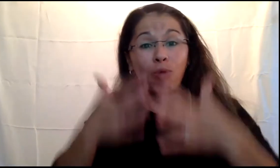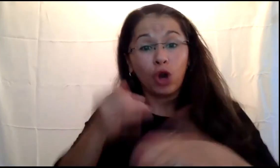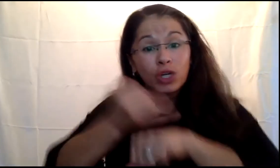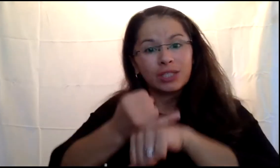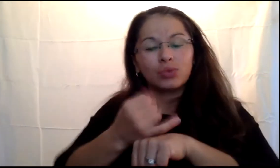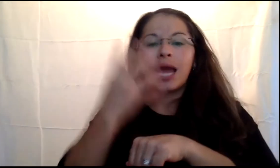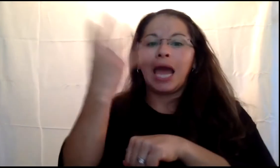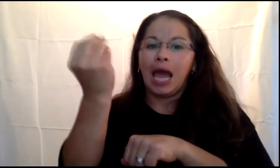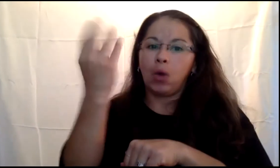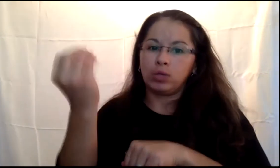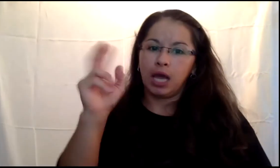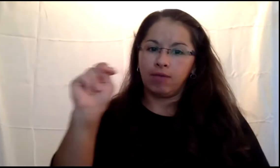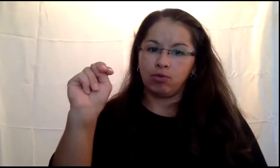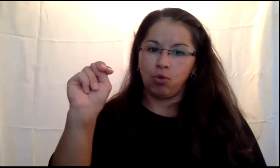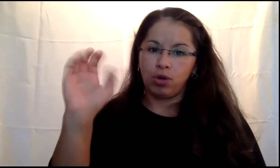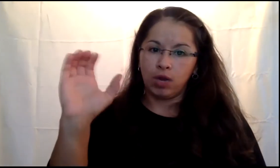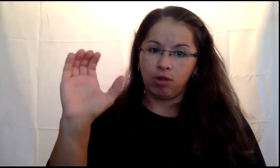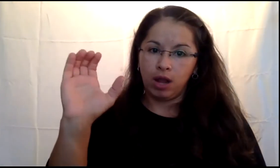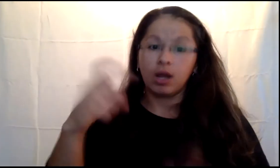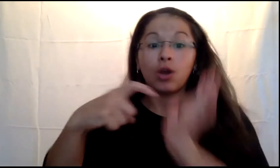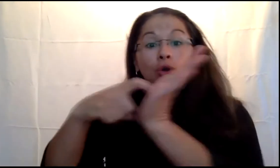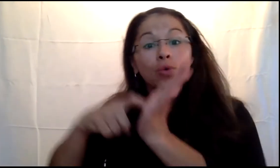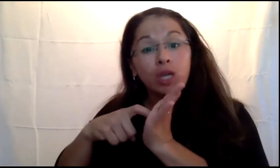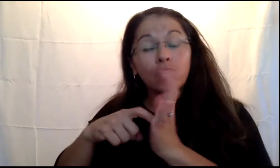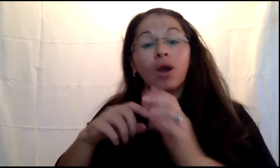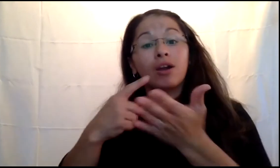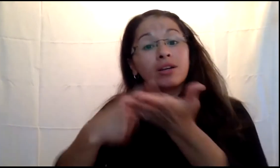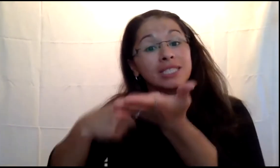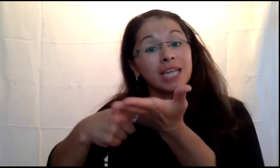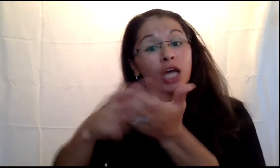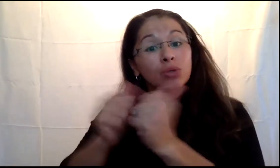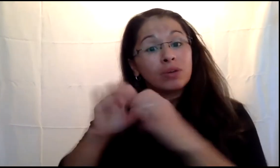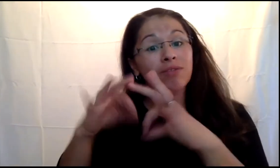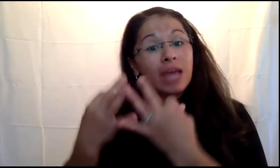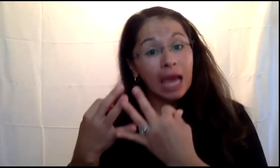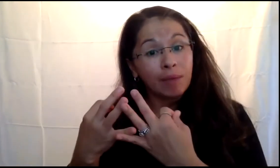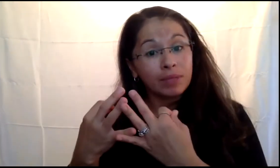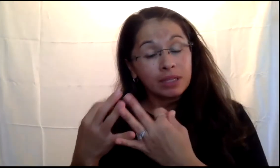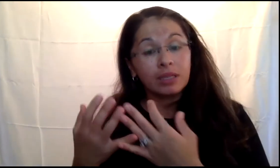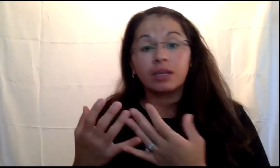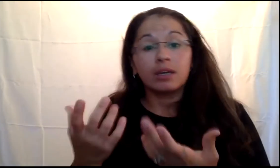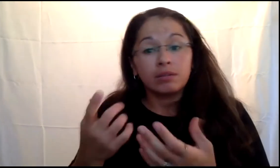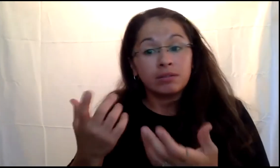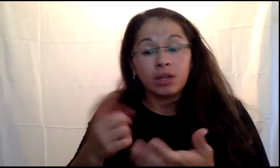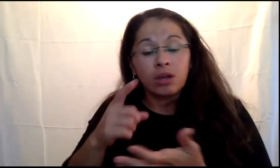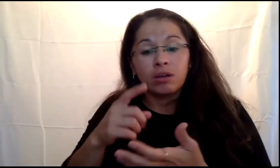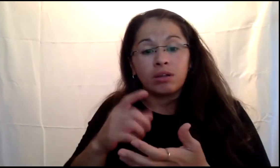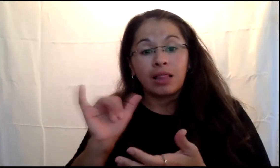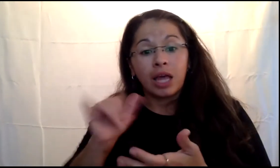requires a conversation with family members about what the college college going